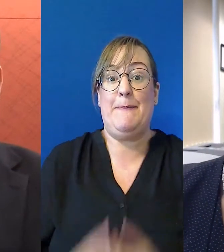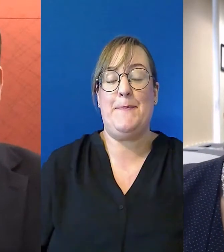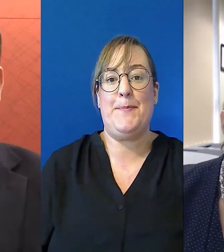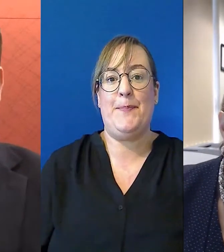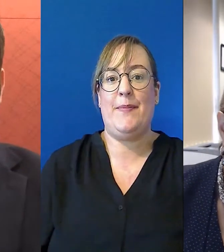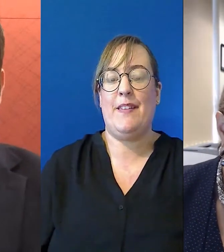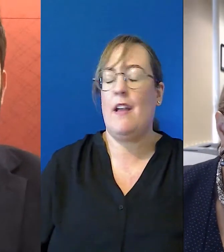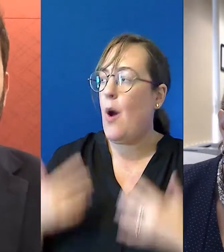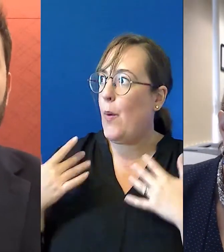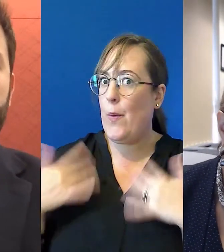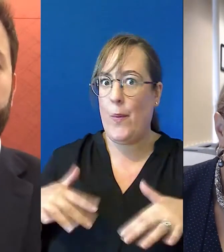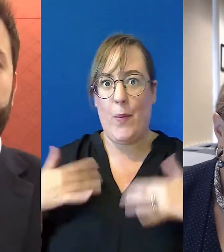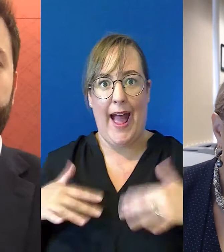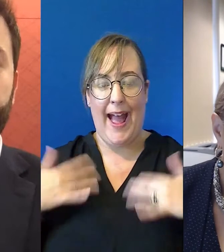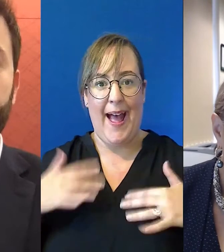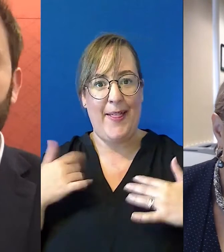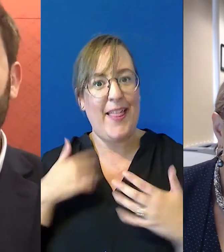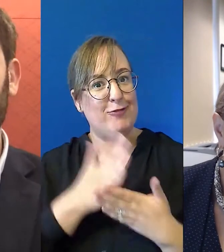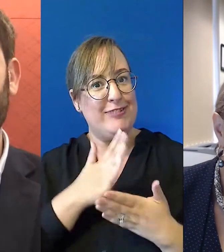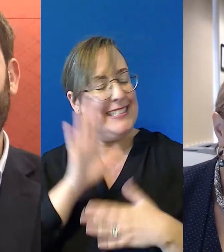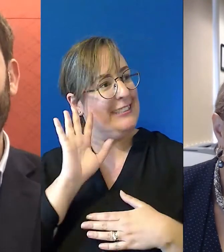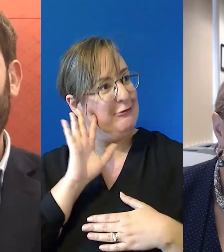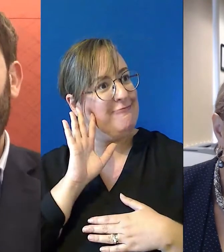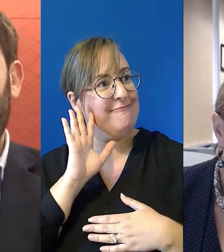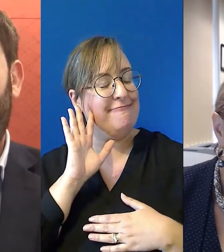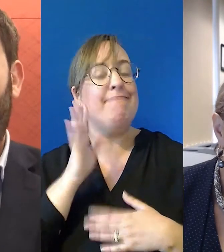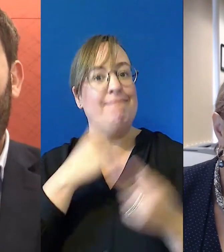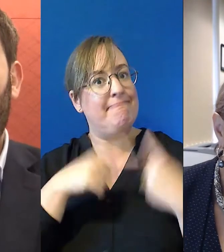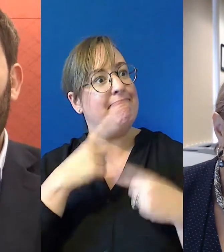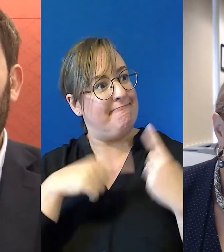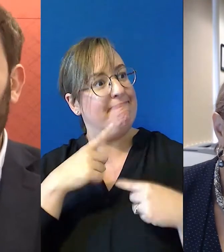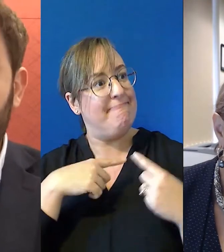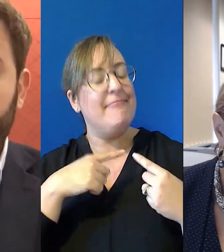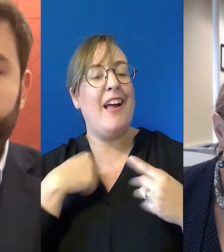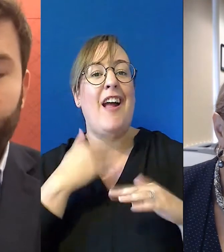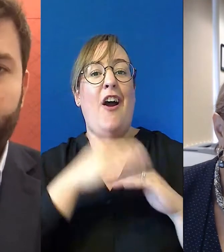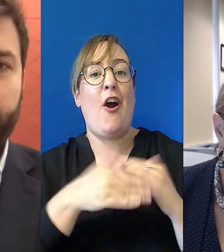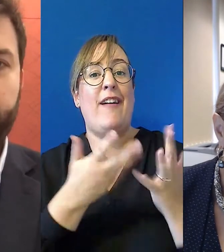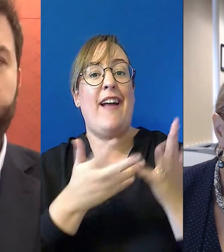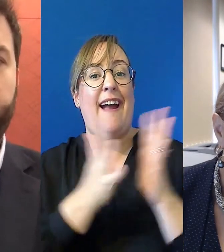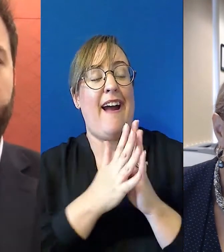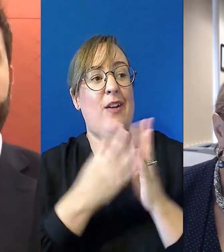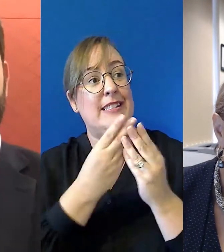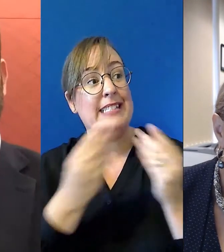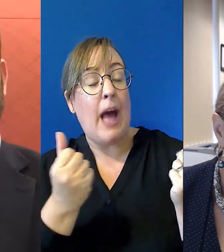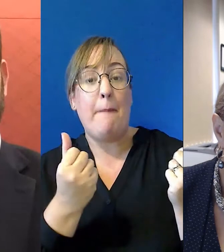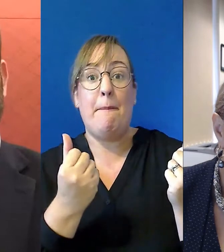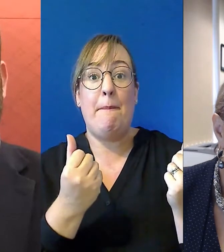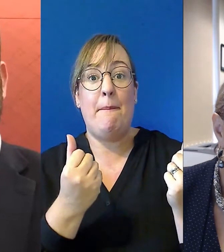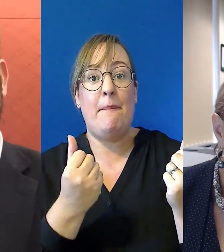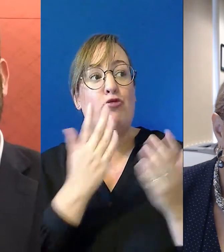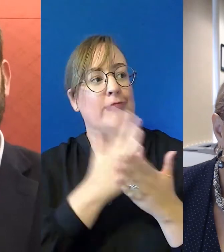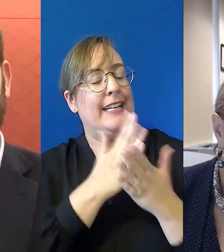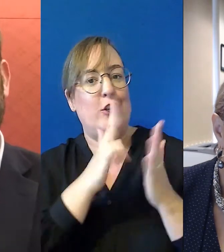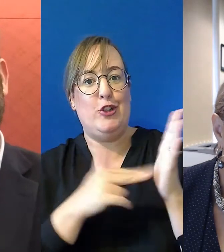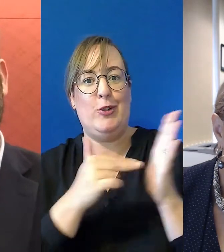Fascinating to hear from an Australian perspective the differences and how, in some respects, how much further it is in